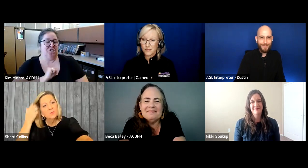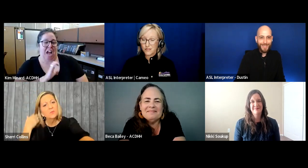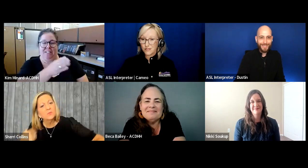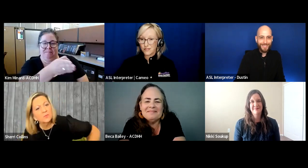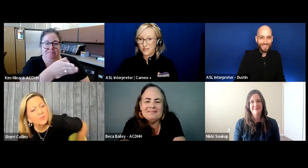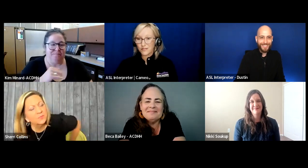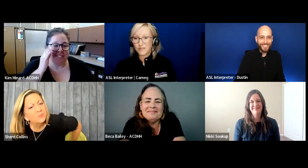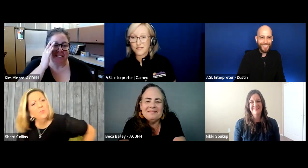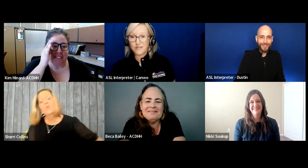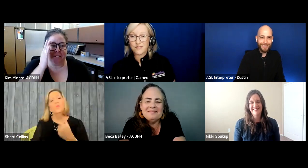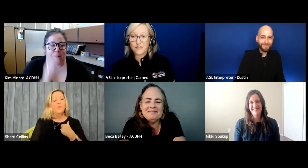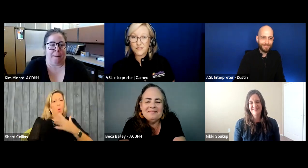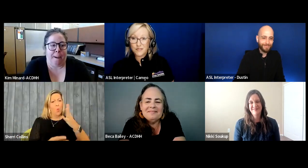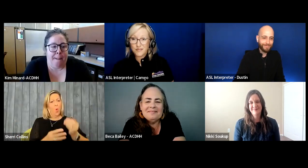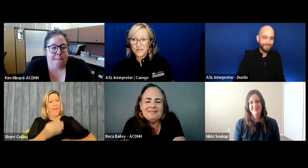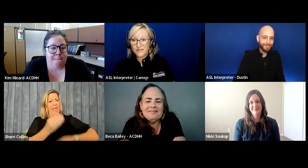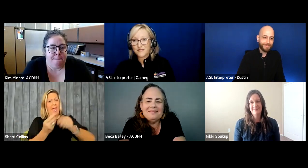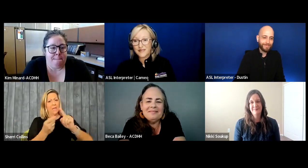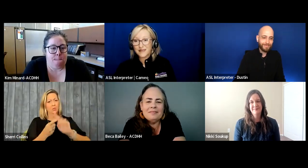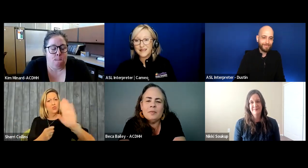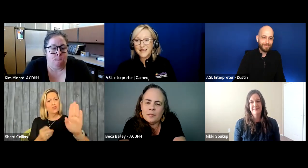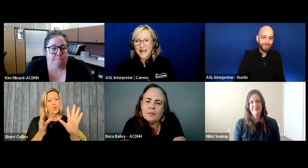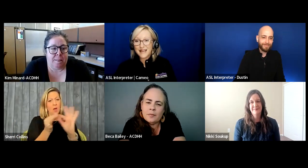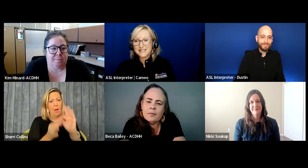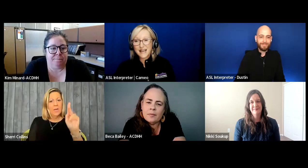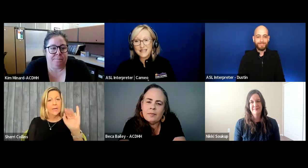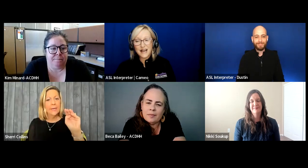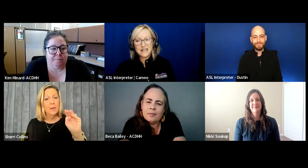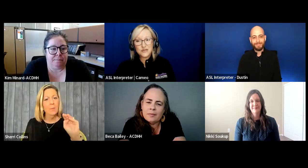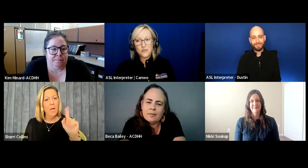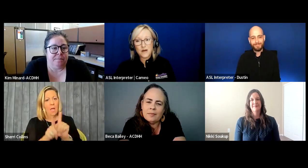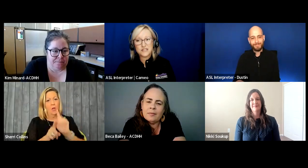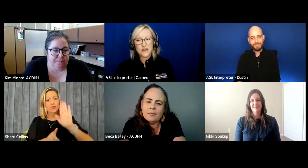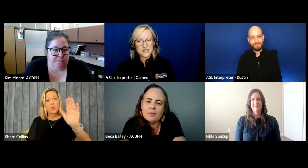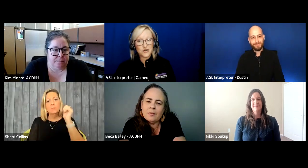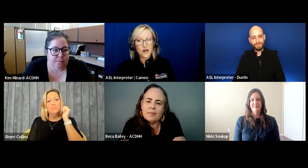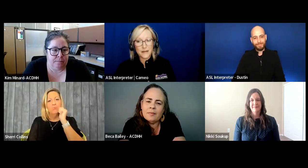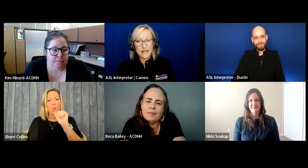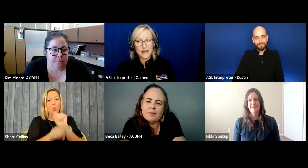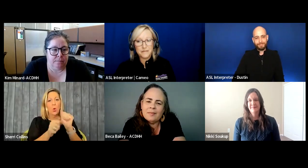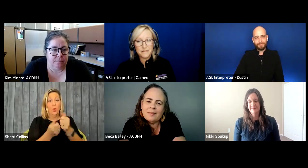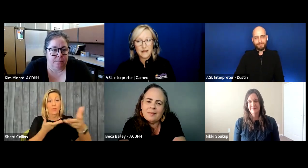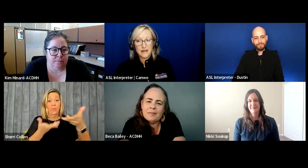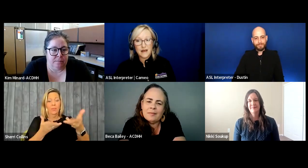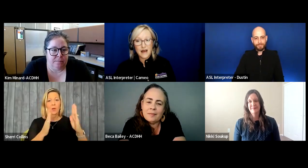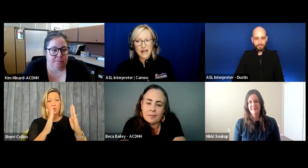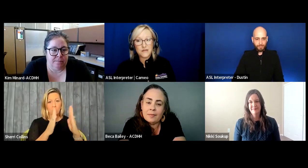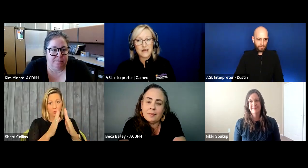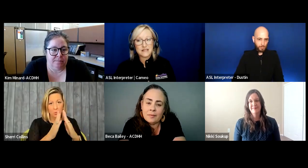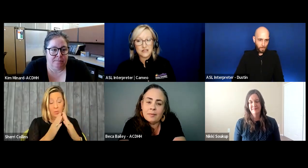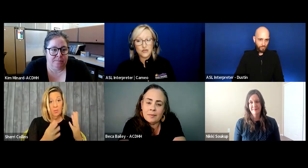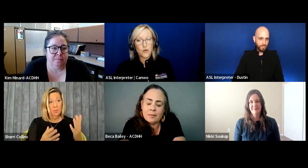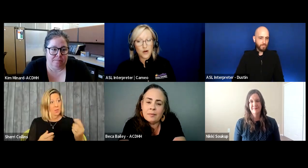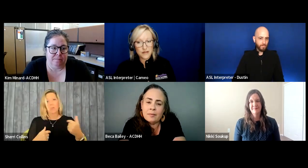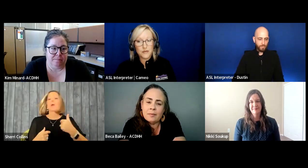Any other comments, Sherry? Yes, I do want to add to your comment, Kim. I know